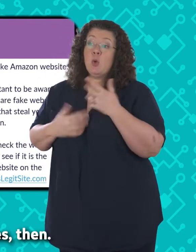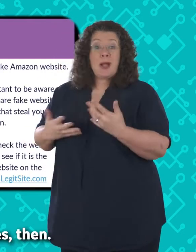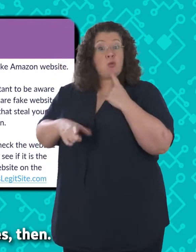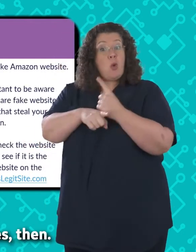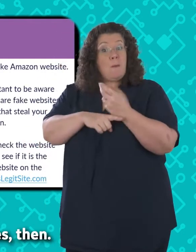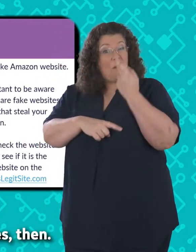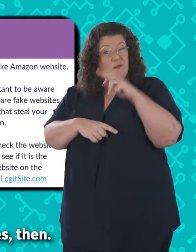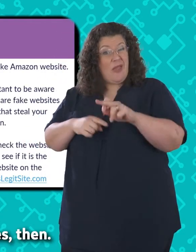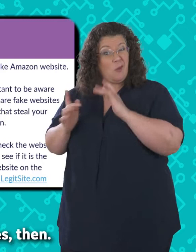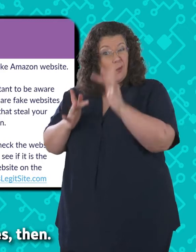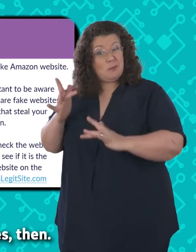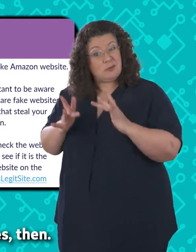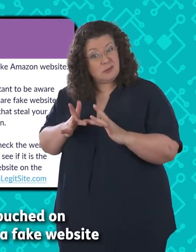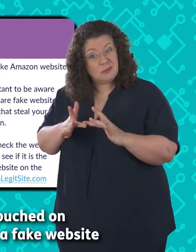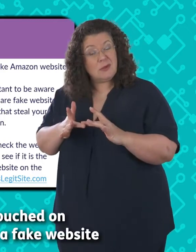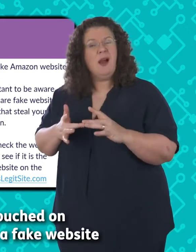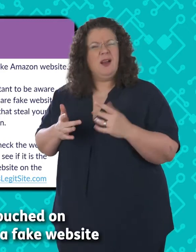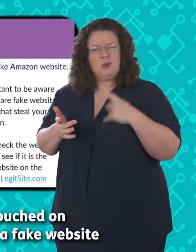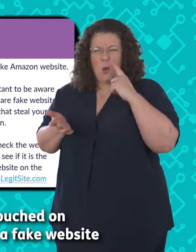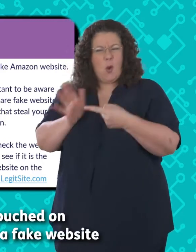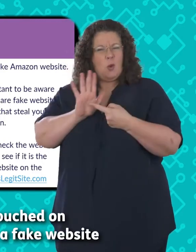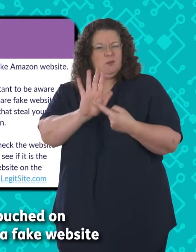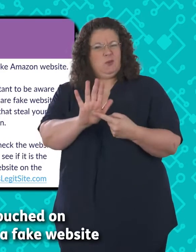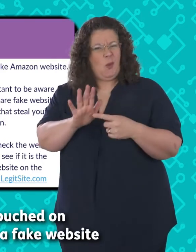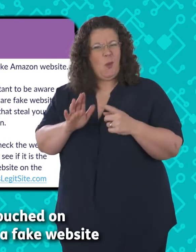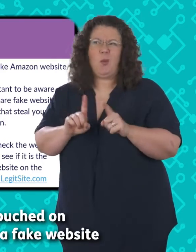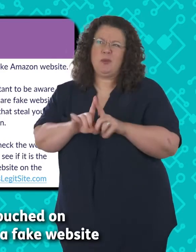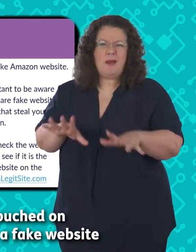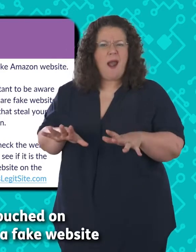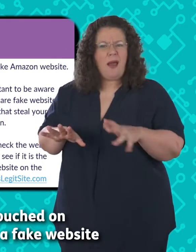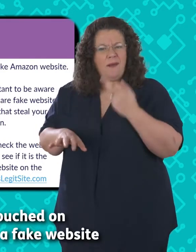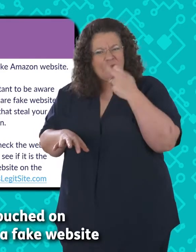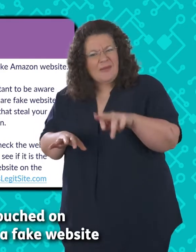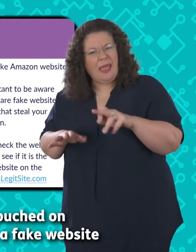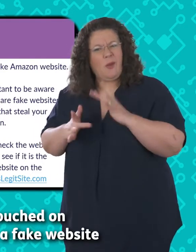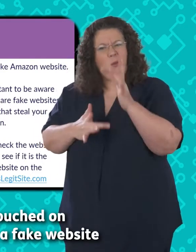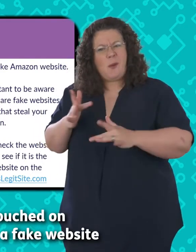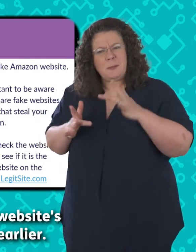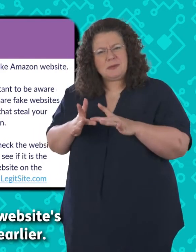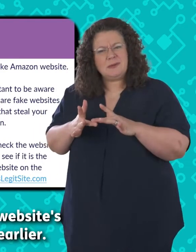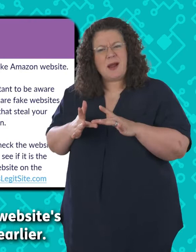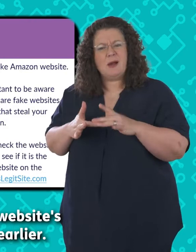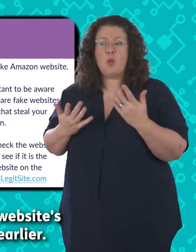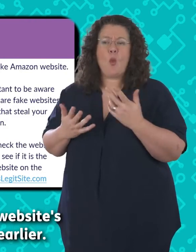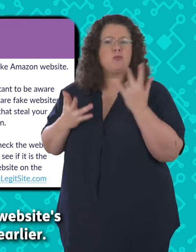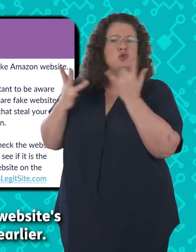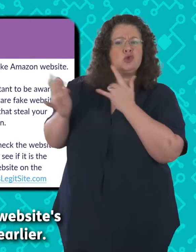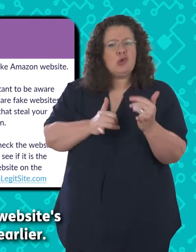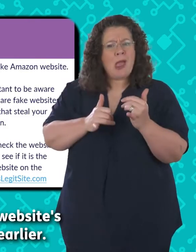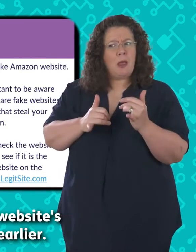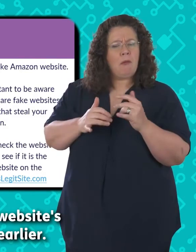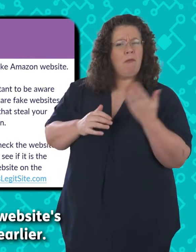Fake websites then. So we briefly touched on actually looking at a fake website or checking a